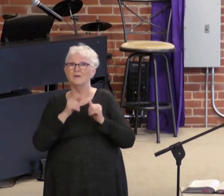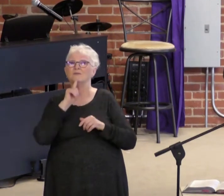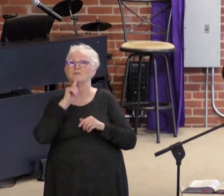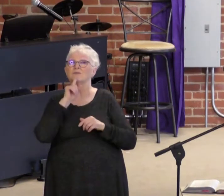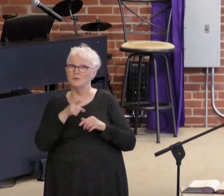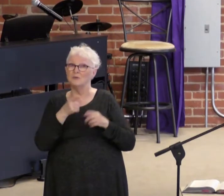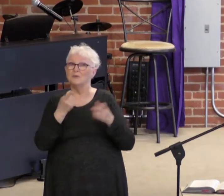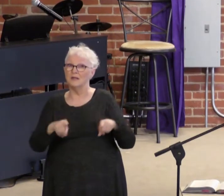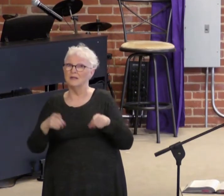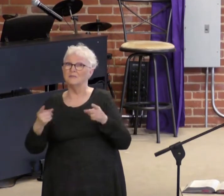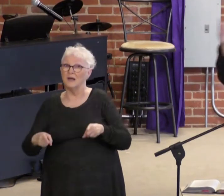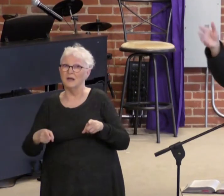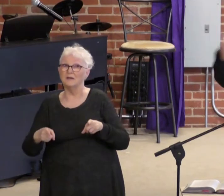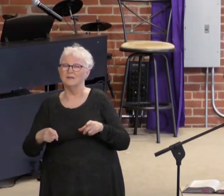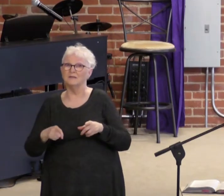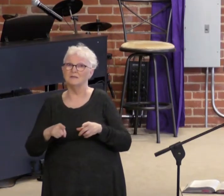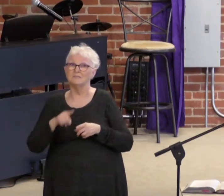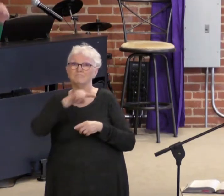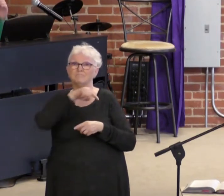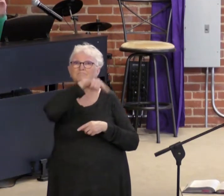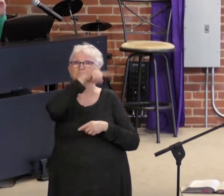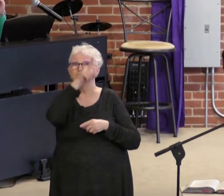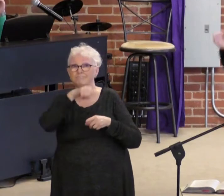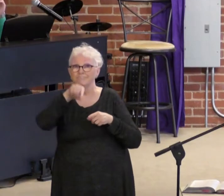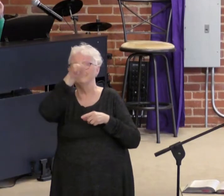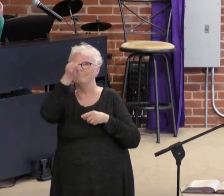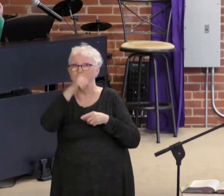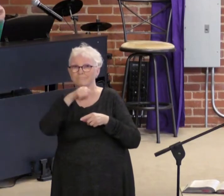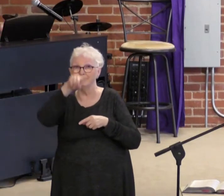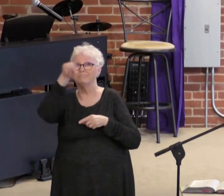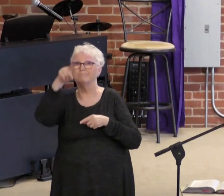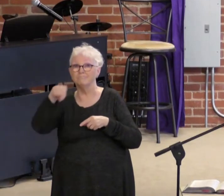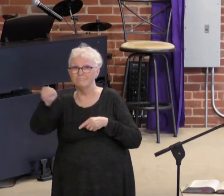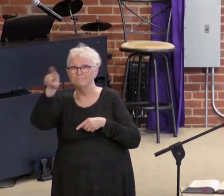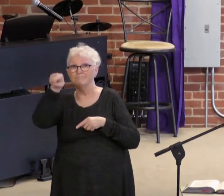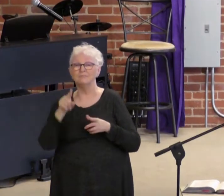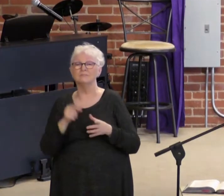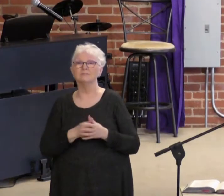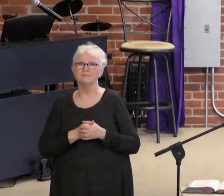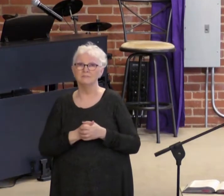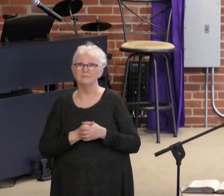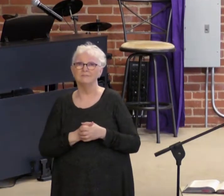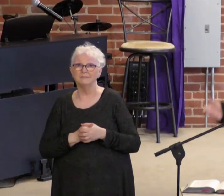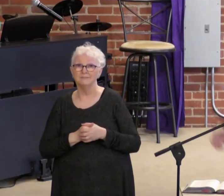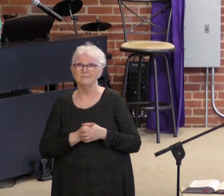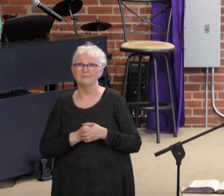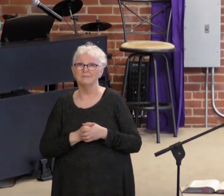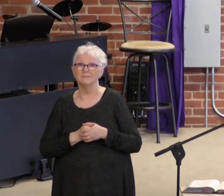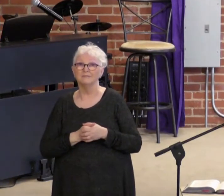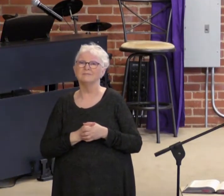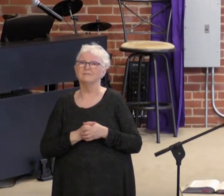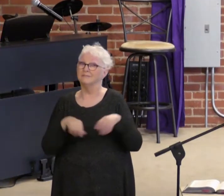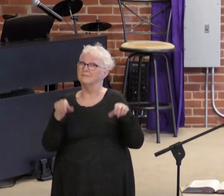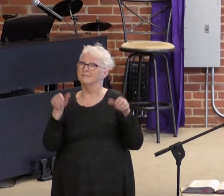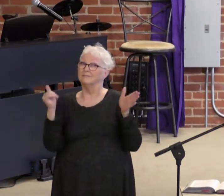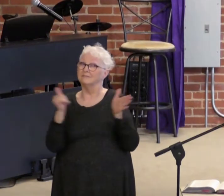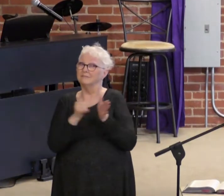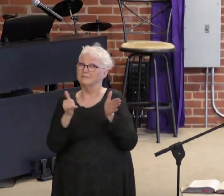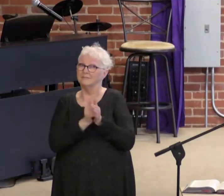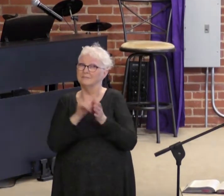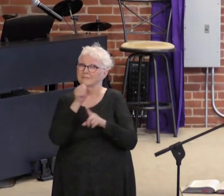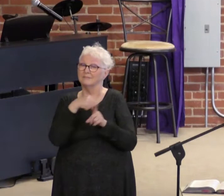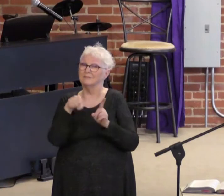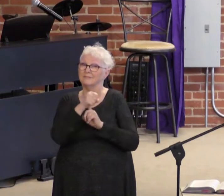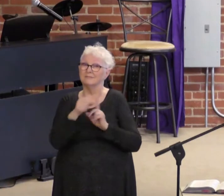great big knotted knot of lines and circles and, you know, just an impossible situation. Now, how many